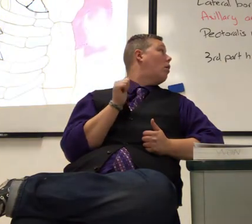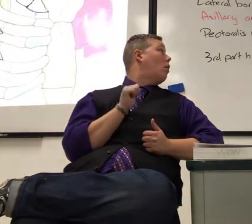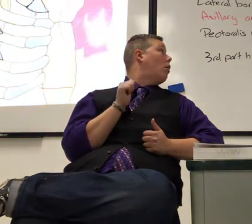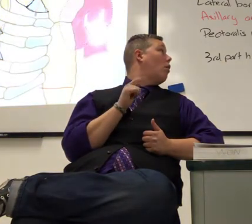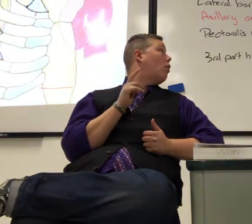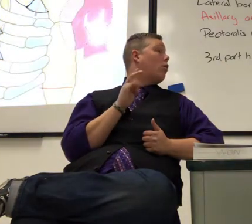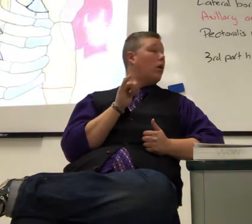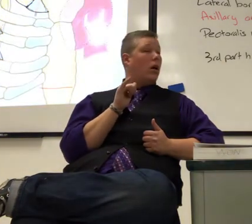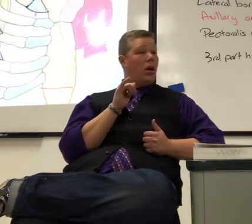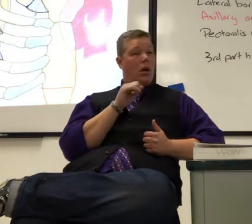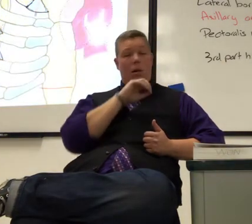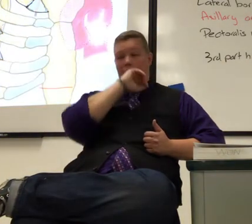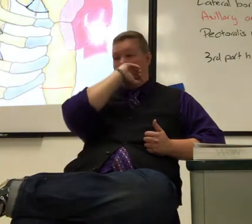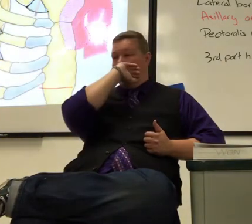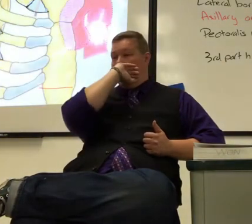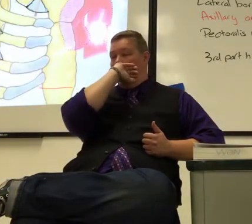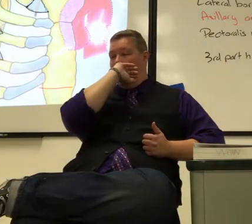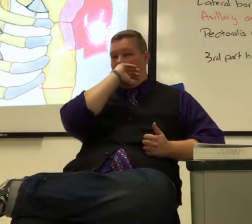Circumflex humeral